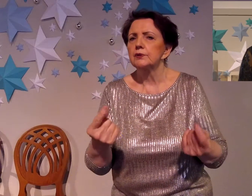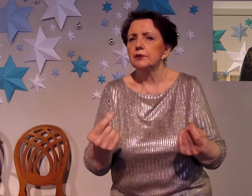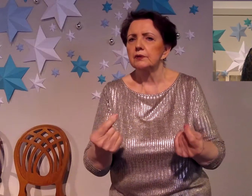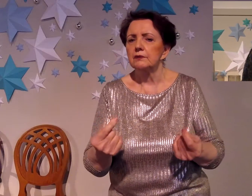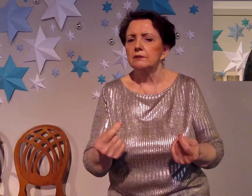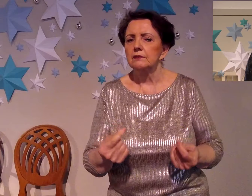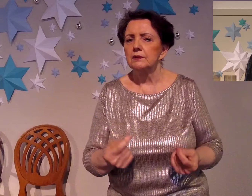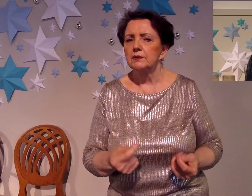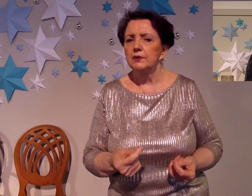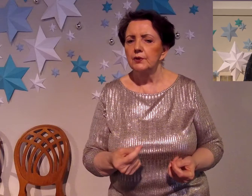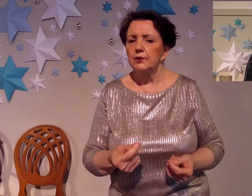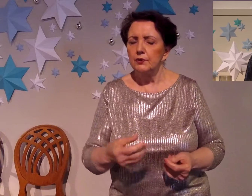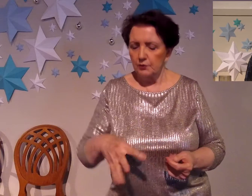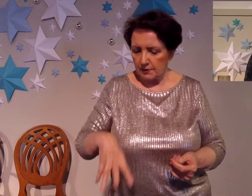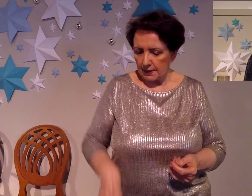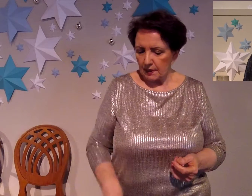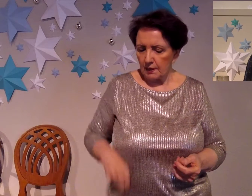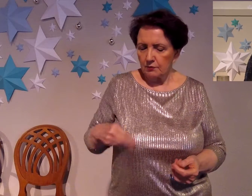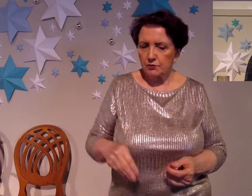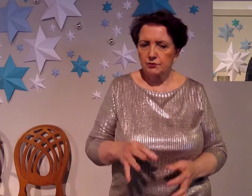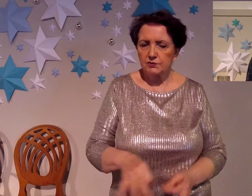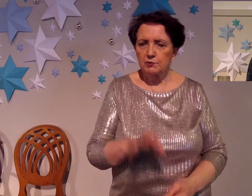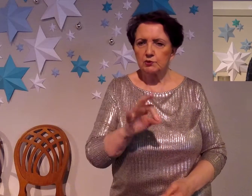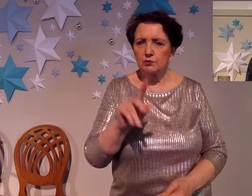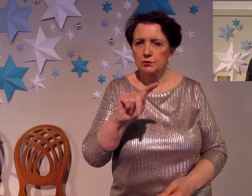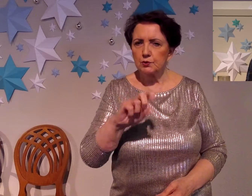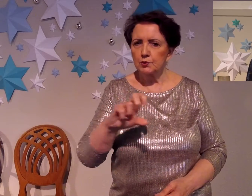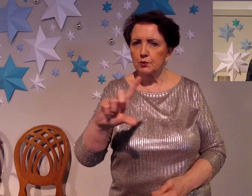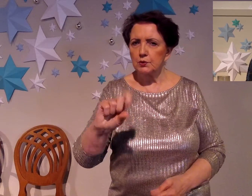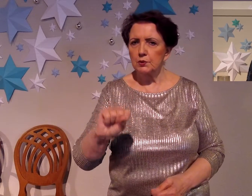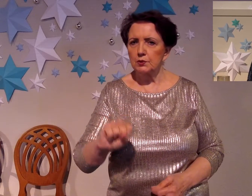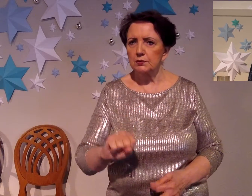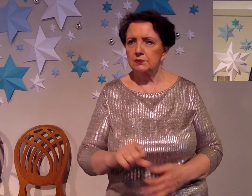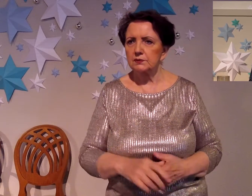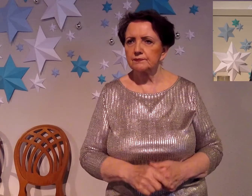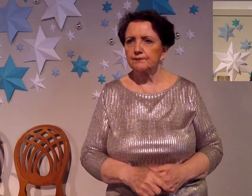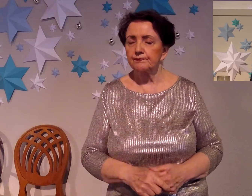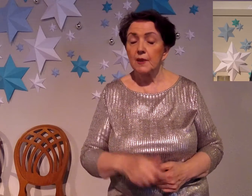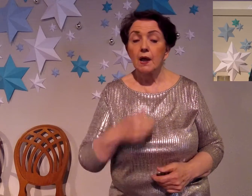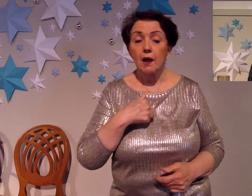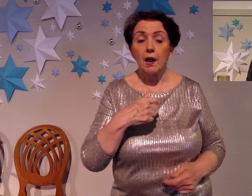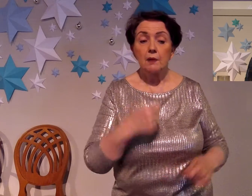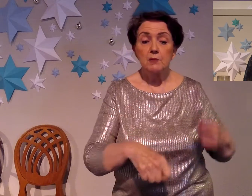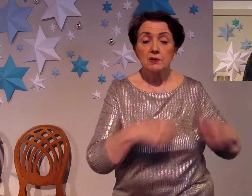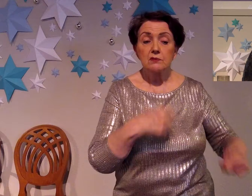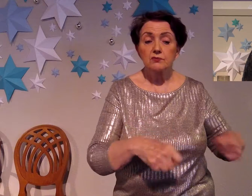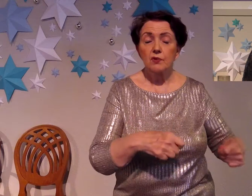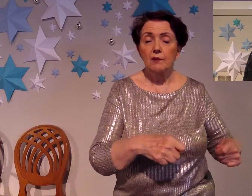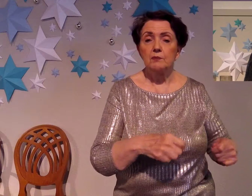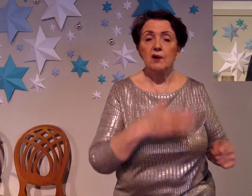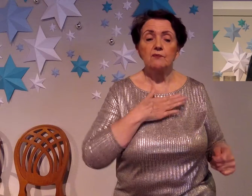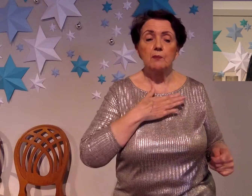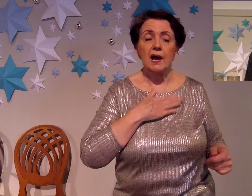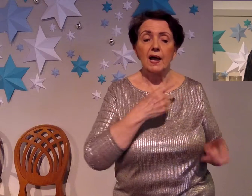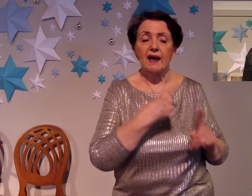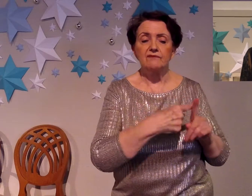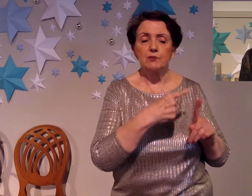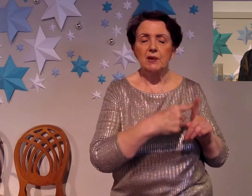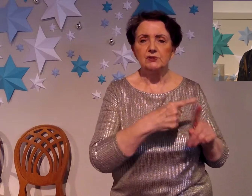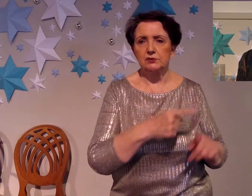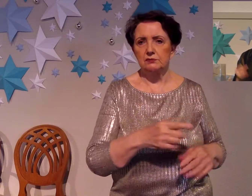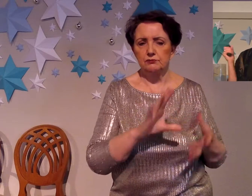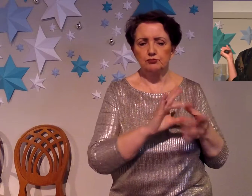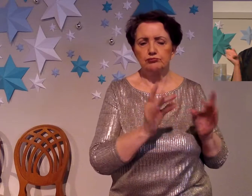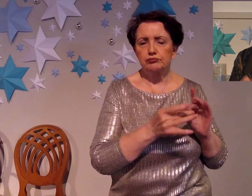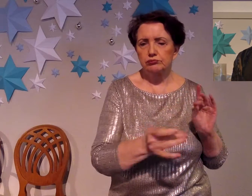spiritual tools, don't we? And I noticed that I beat the drum of my affirmations. In my